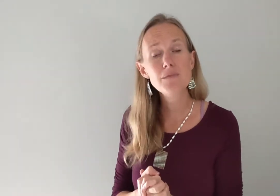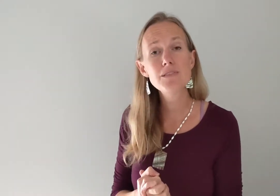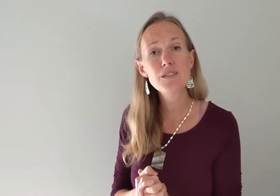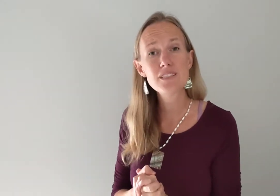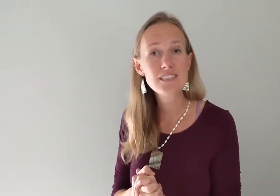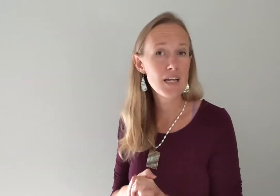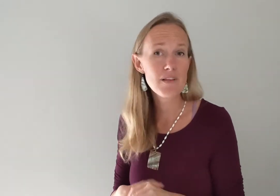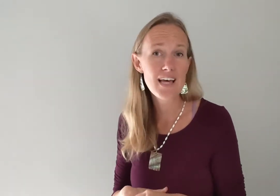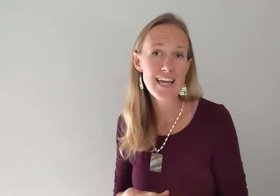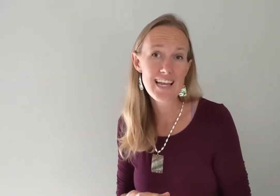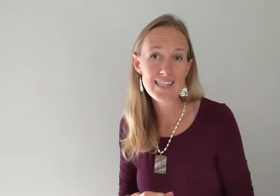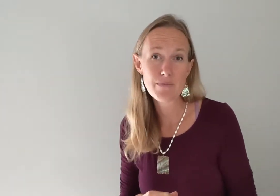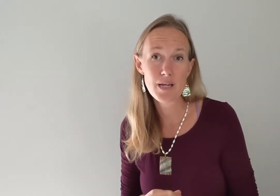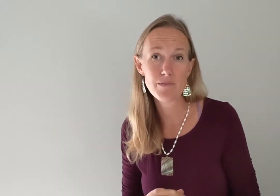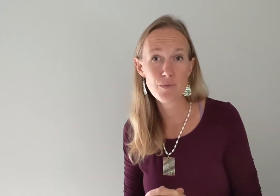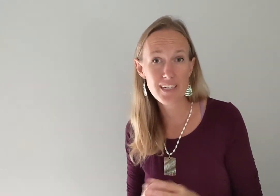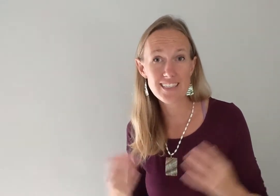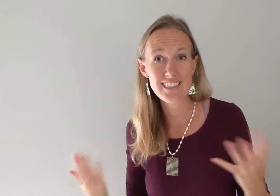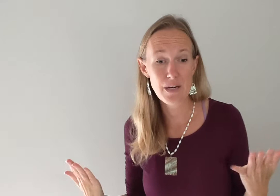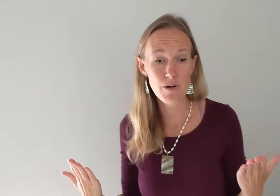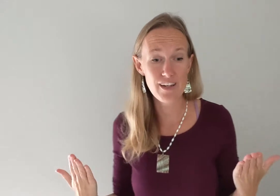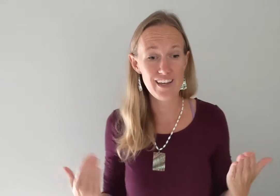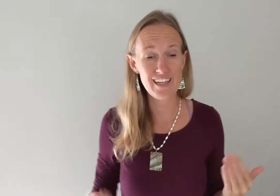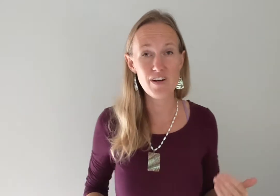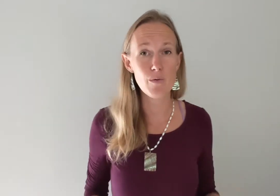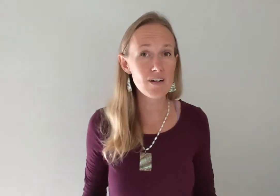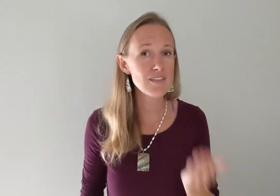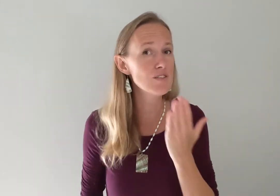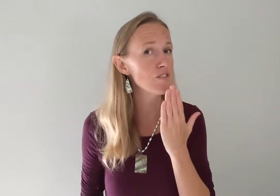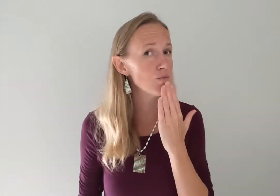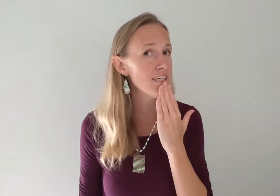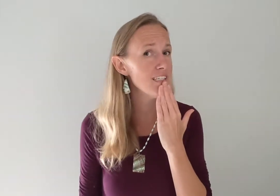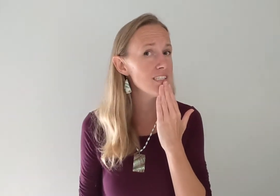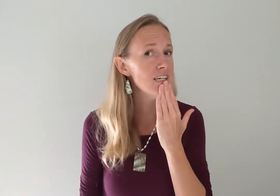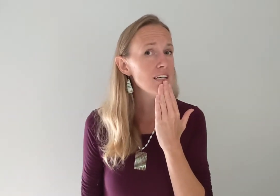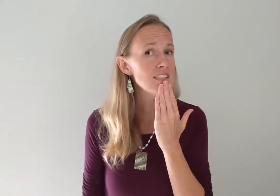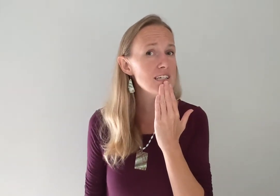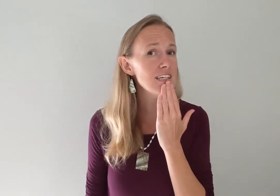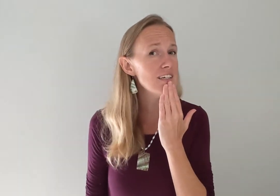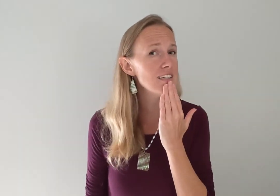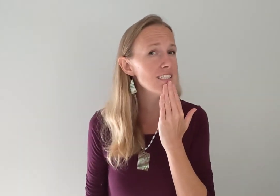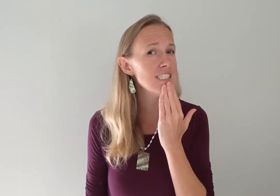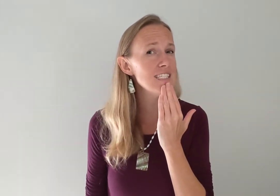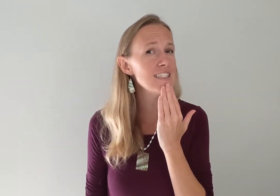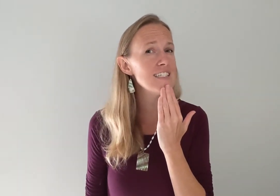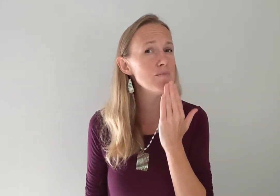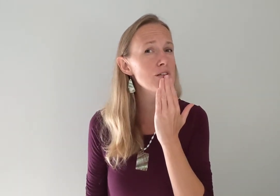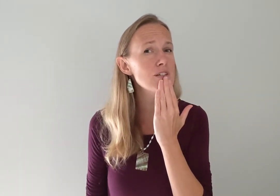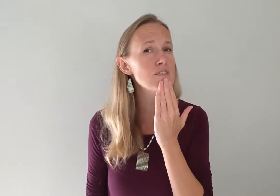sometimes you would sign with that and sometimes you wouldn't. Today we're gonna give it a whirl. So sweet, you're starting here at your chin and you kind of pull your